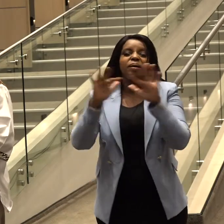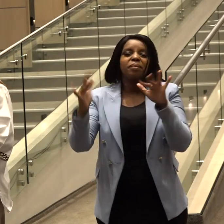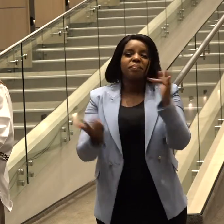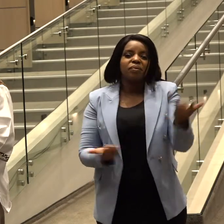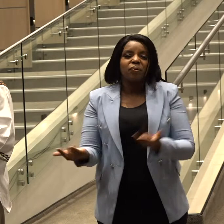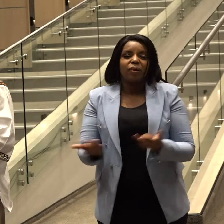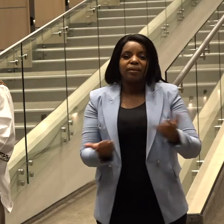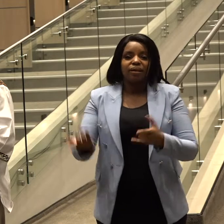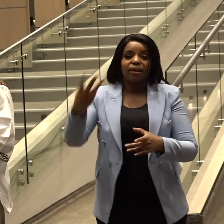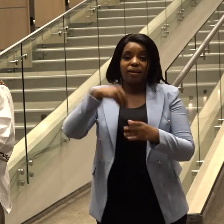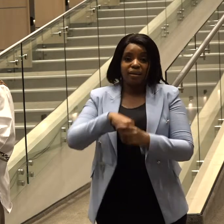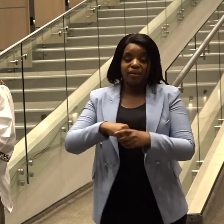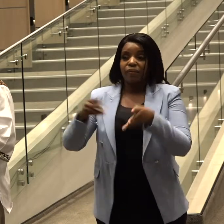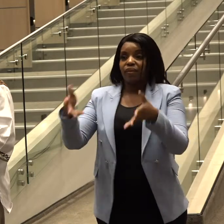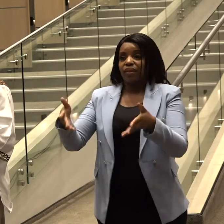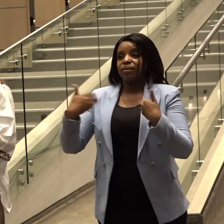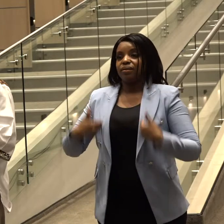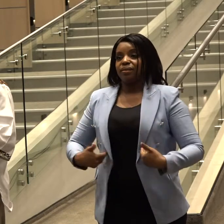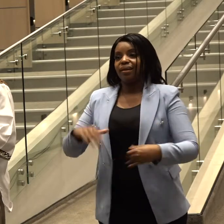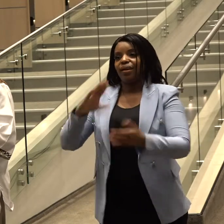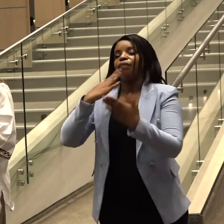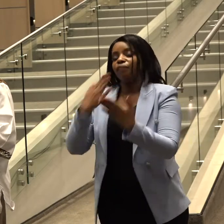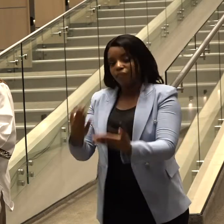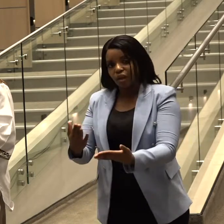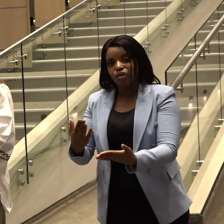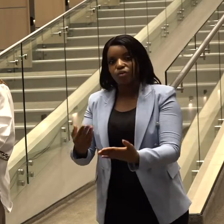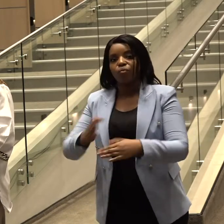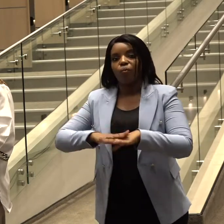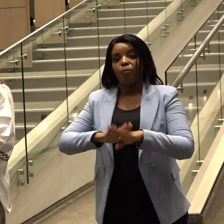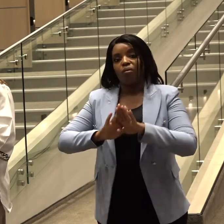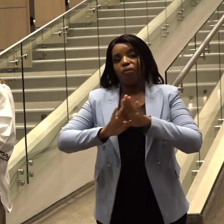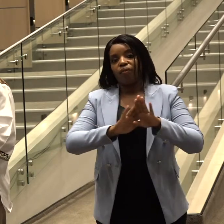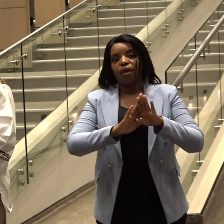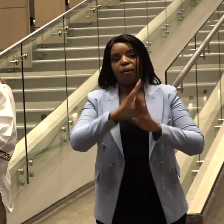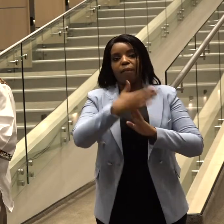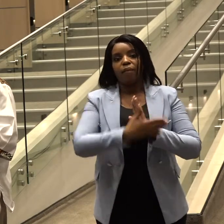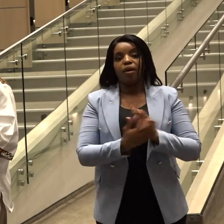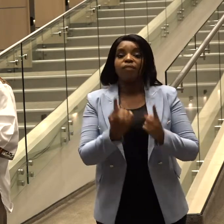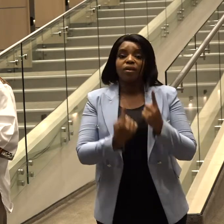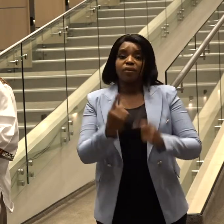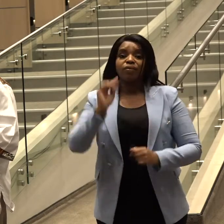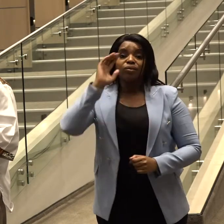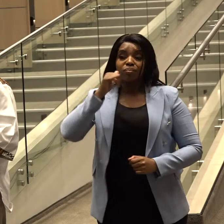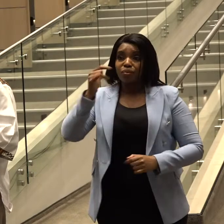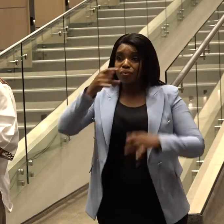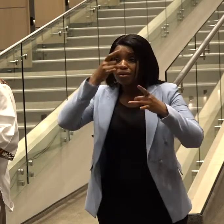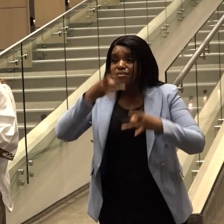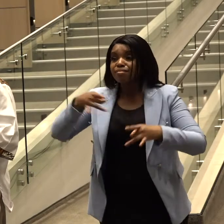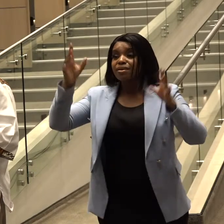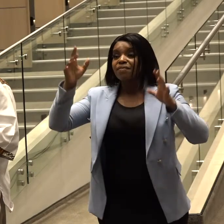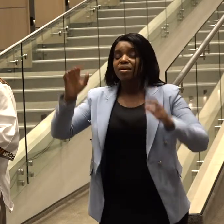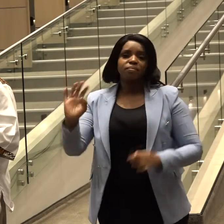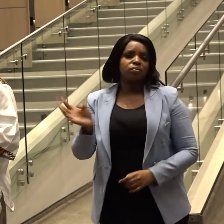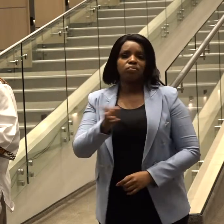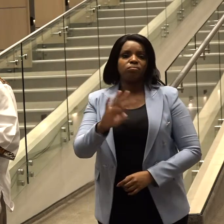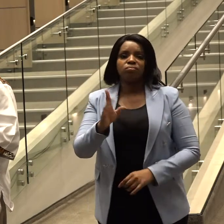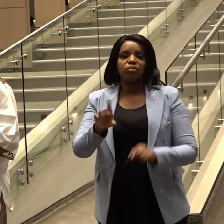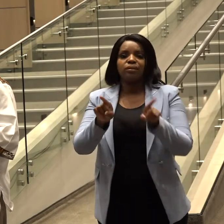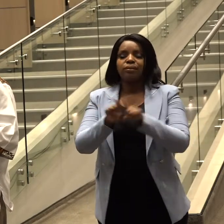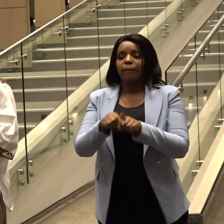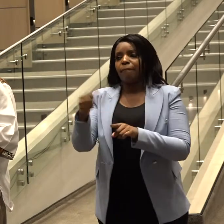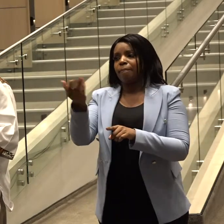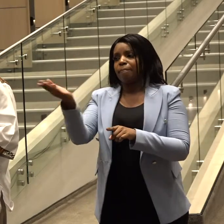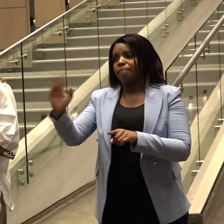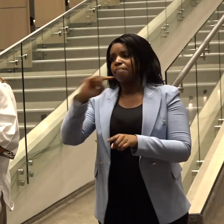I would like to say thank you on their behalf even tomorrow don't give up chair and your portfolio committee